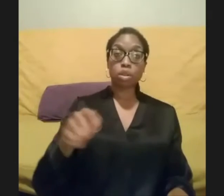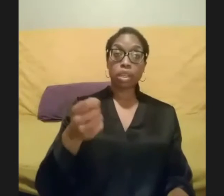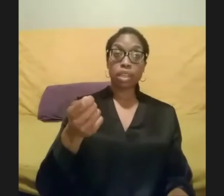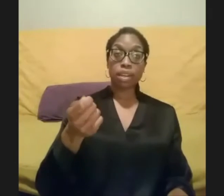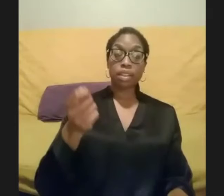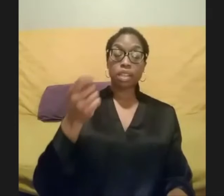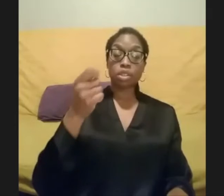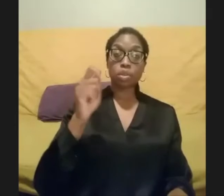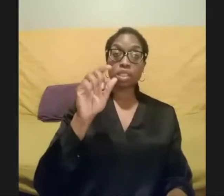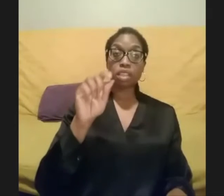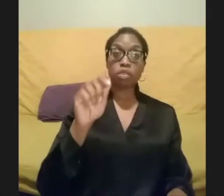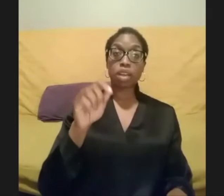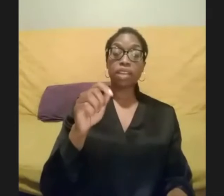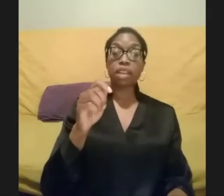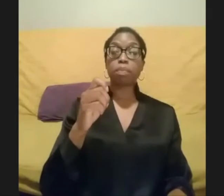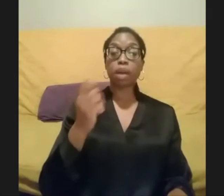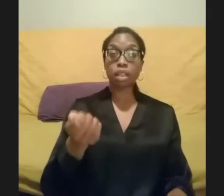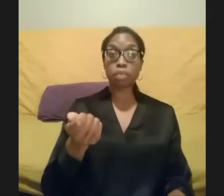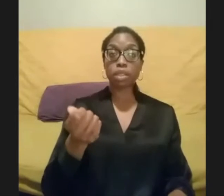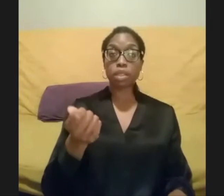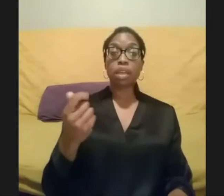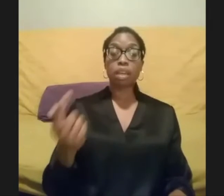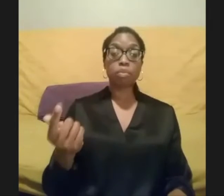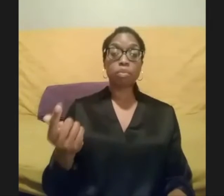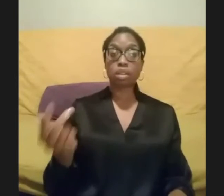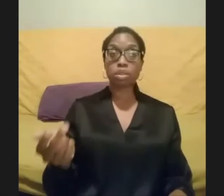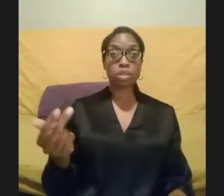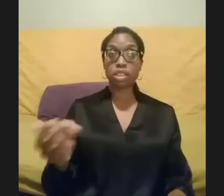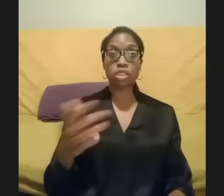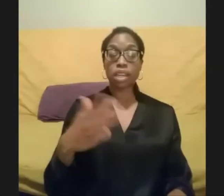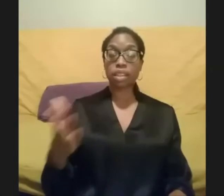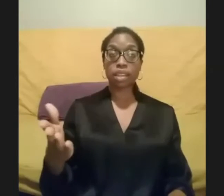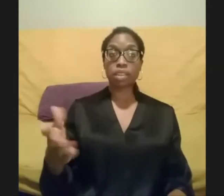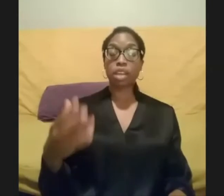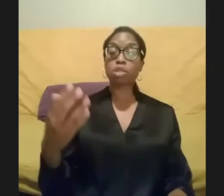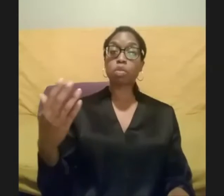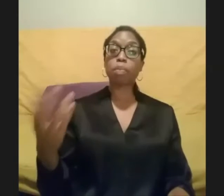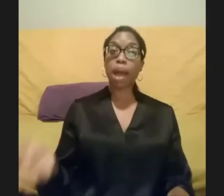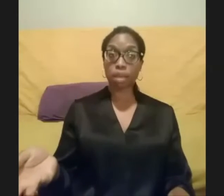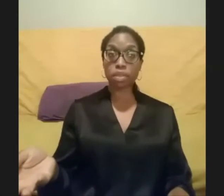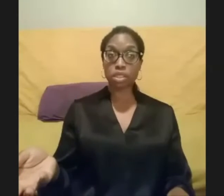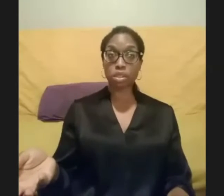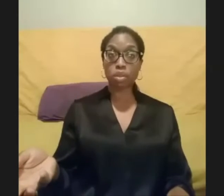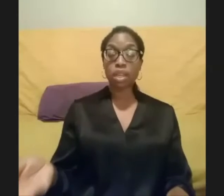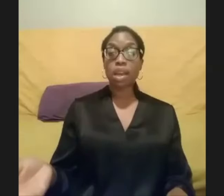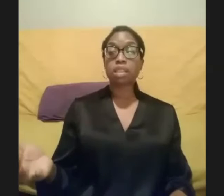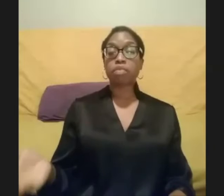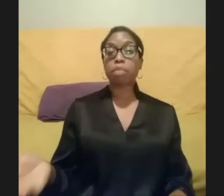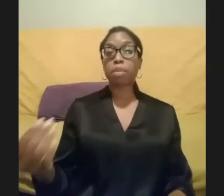looking into to see if you have any polyps, hemorrhoids, ulcers, lesions, anything like that. They can also do a biopsy too. And this is for people who